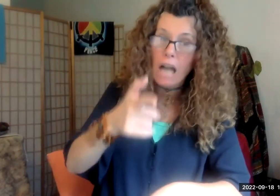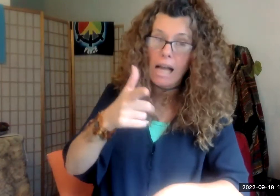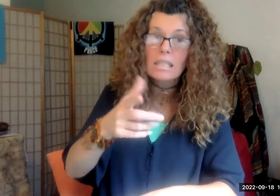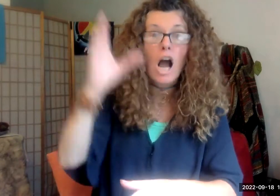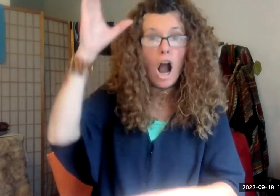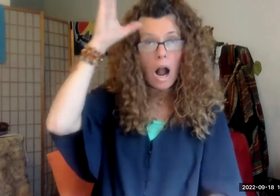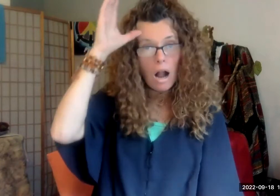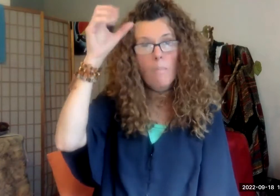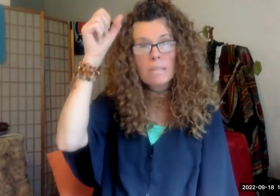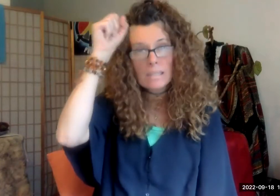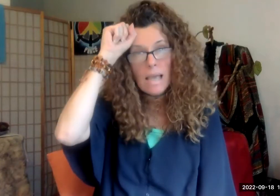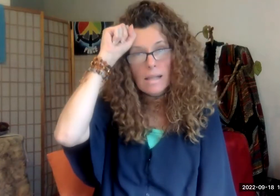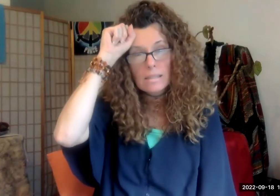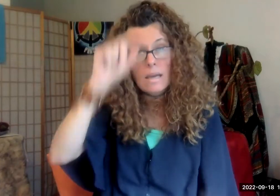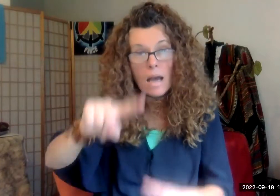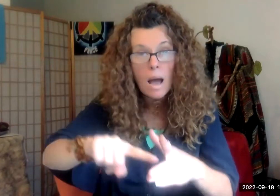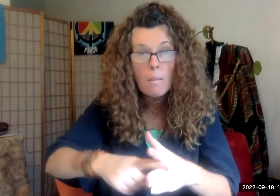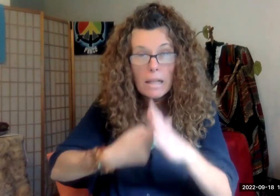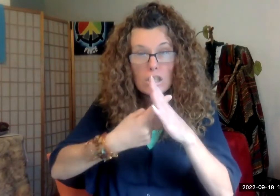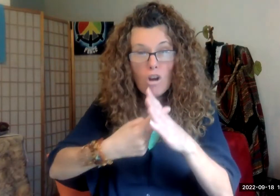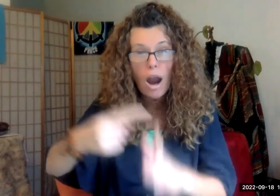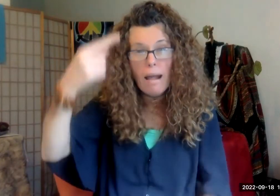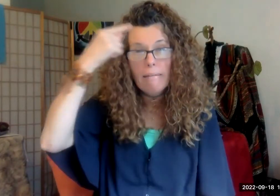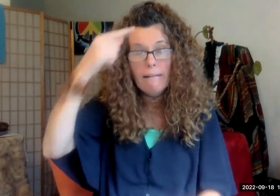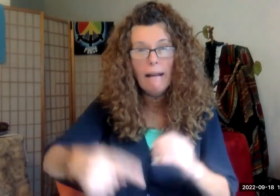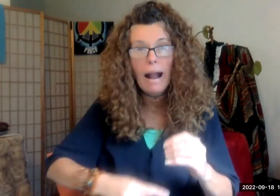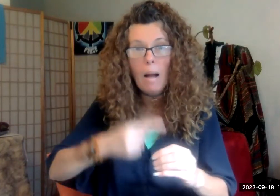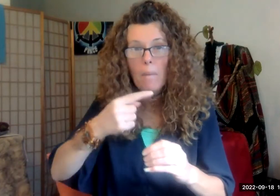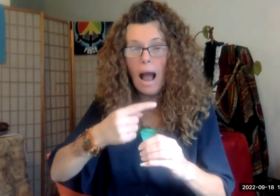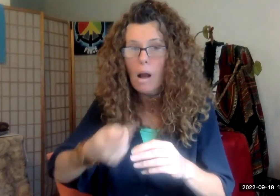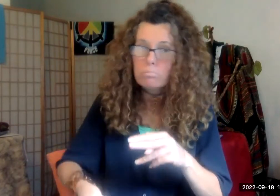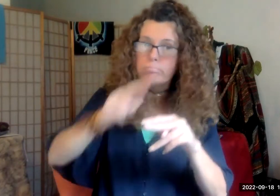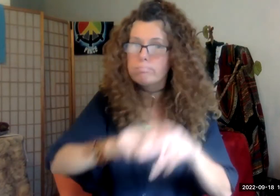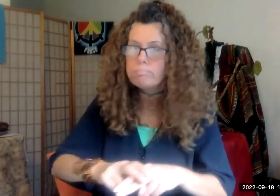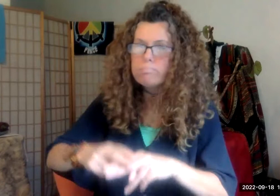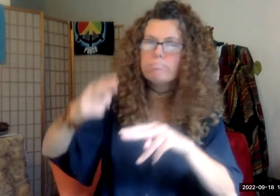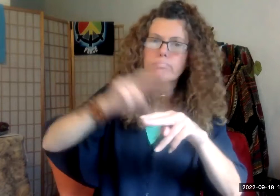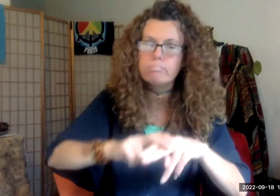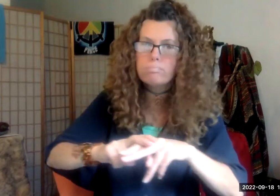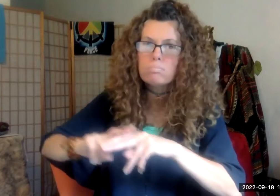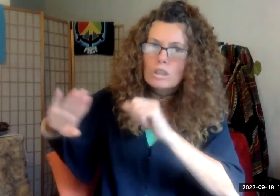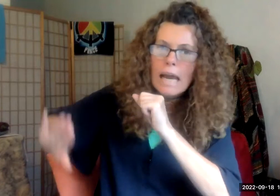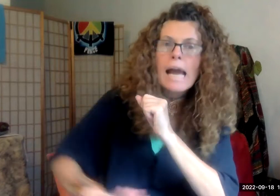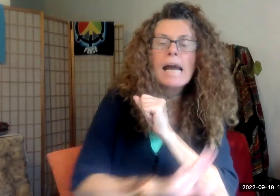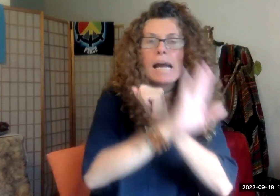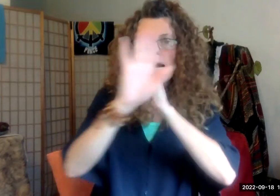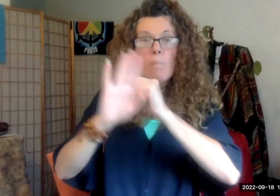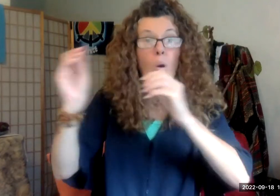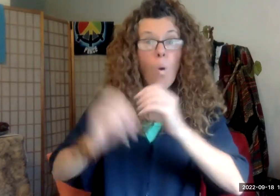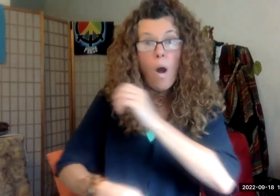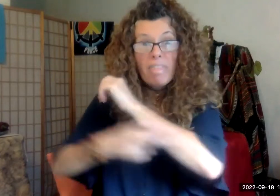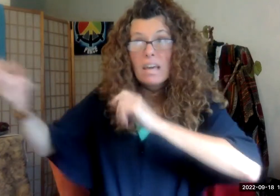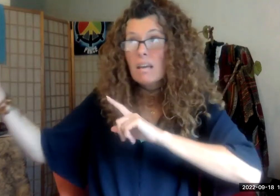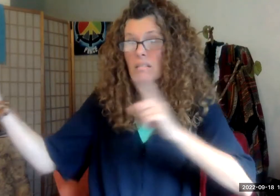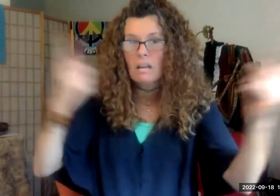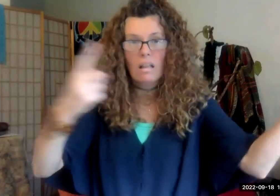this, but start thinking about beefing up your protection, because more thieves are going to come out of the